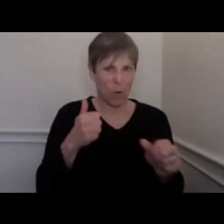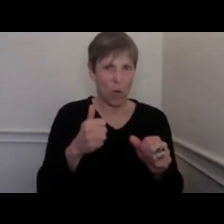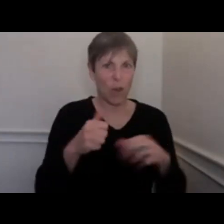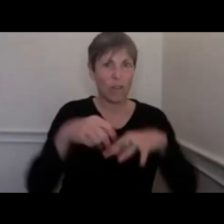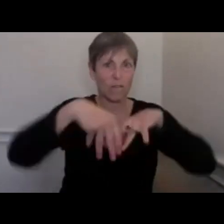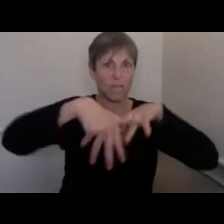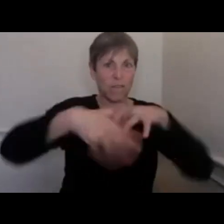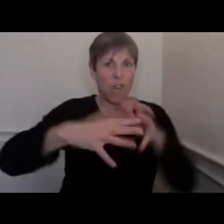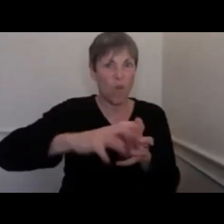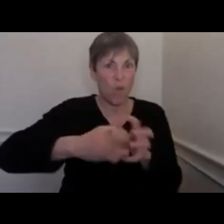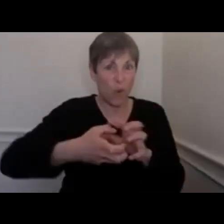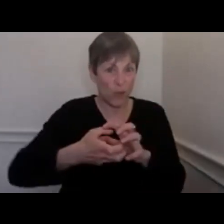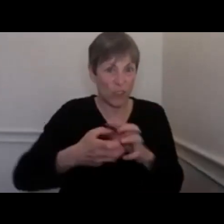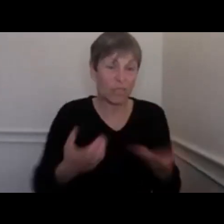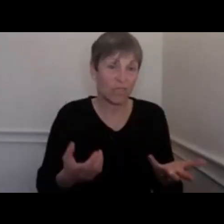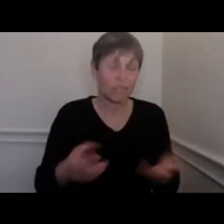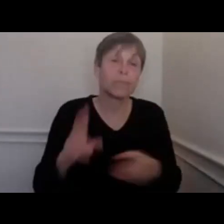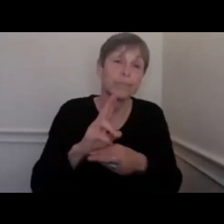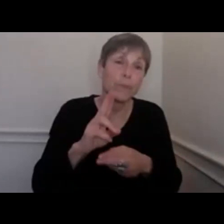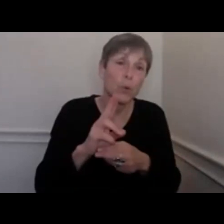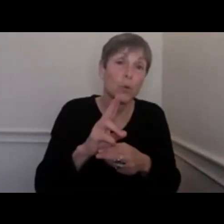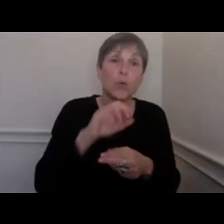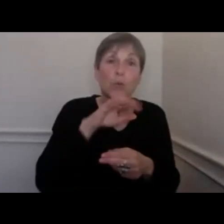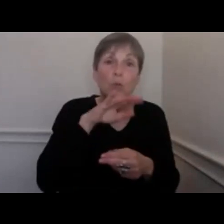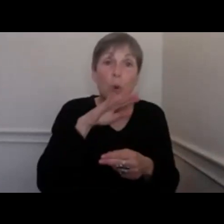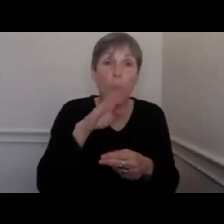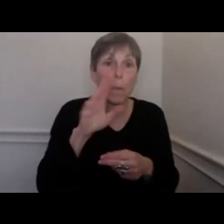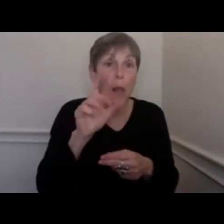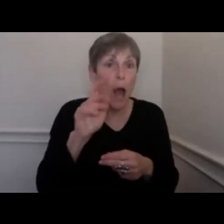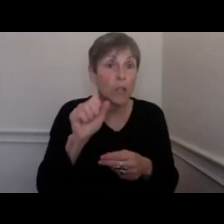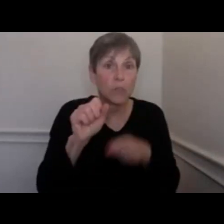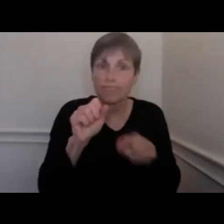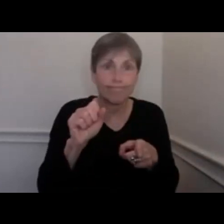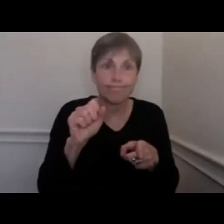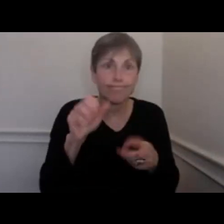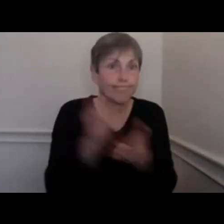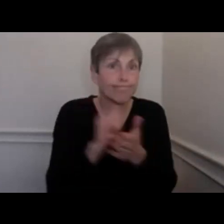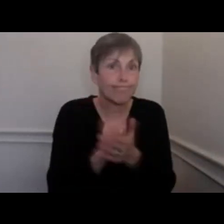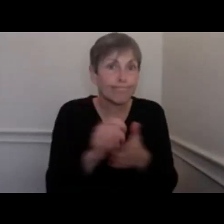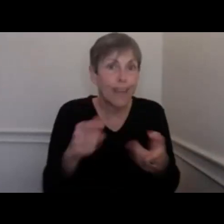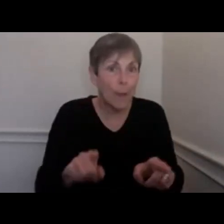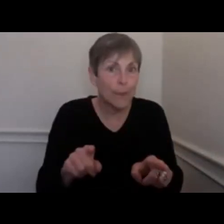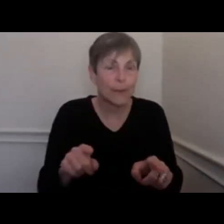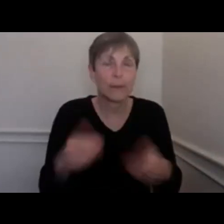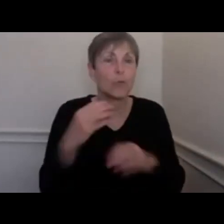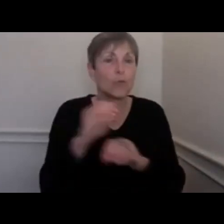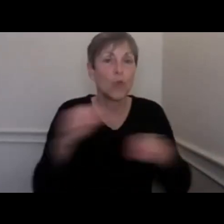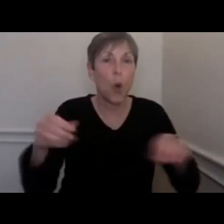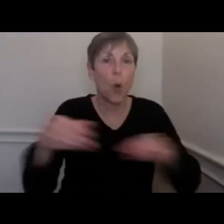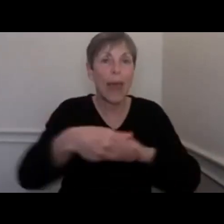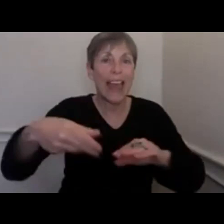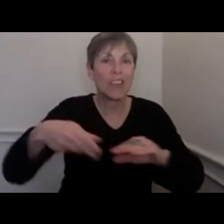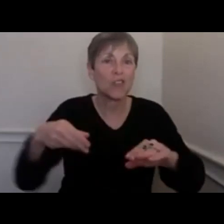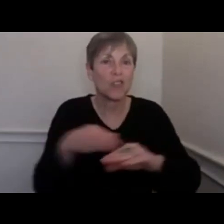also planting in soil blocks. They don't get root-bound because there's no edge. Let's talk real quick. Root-bound